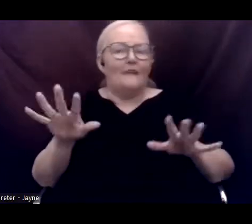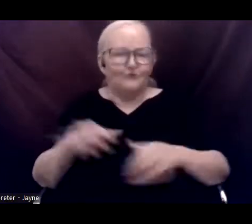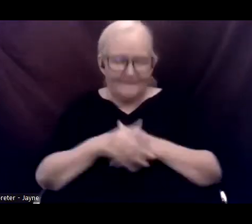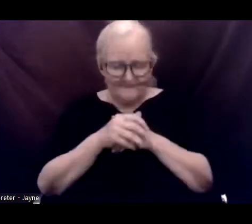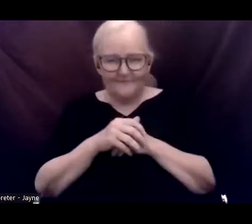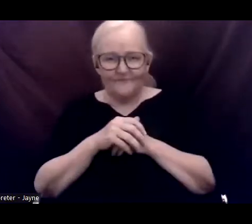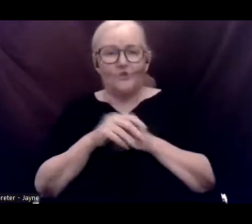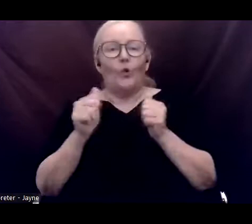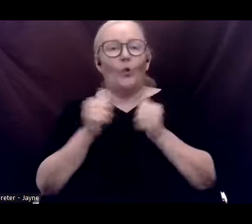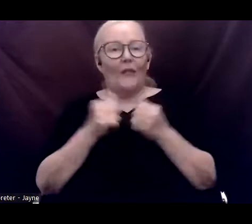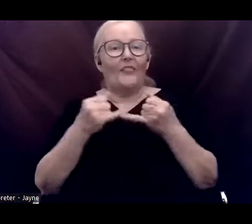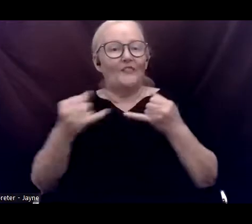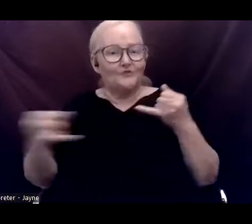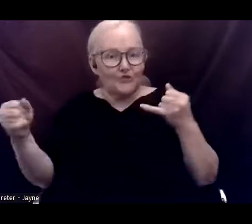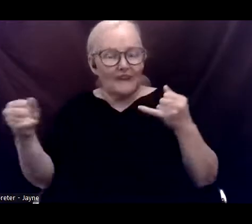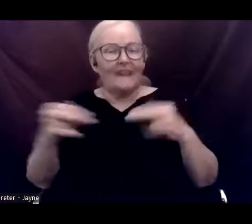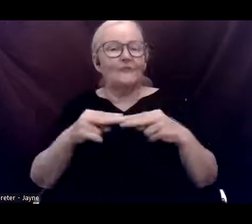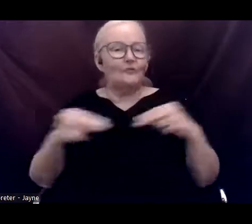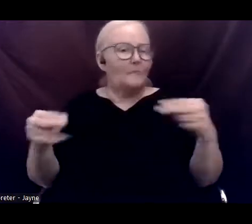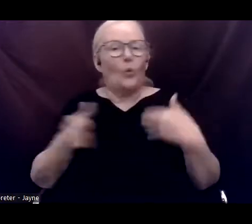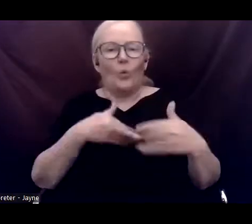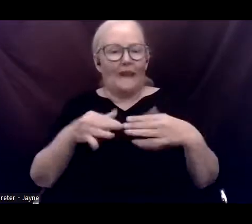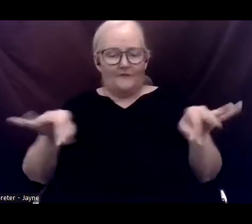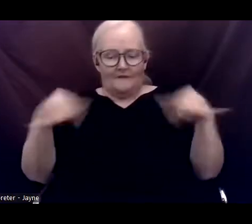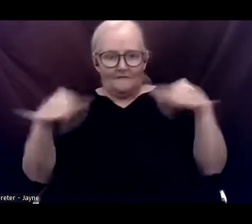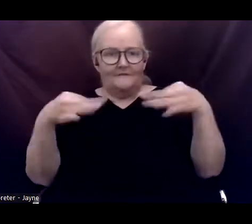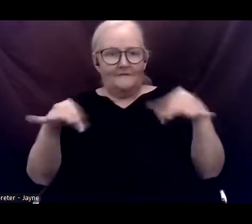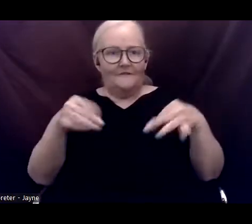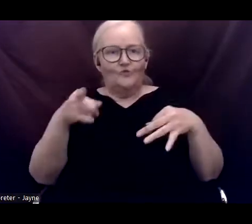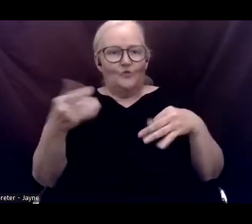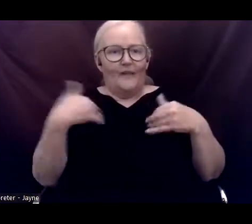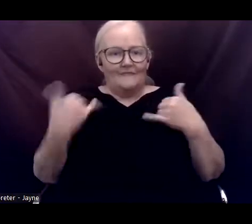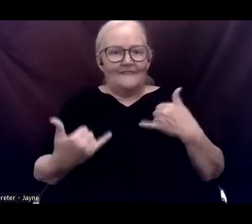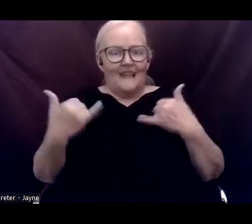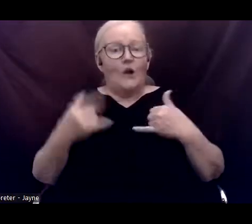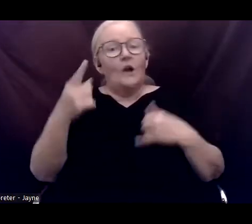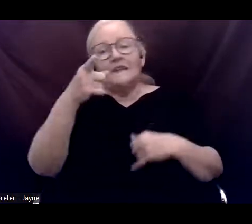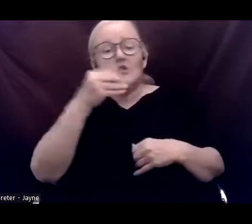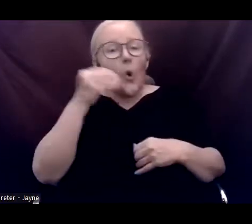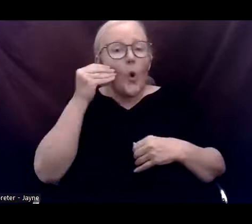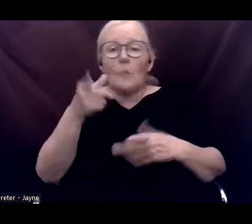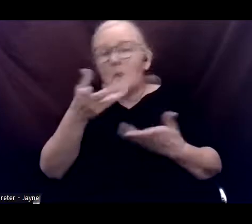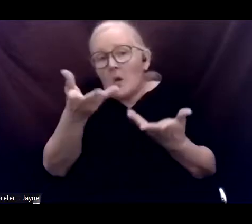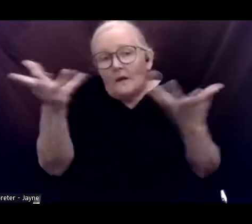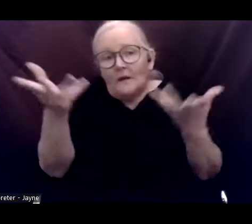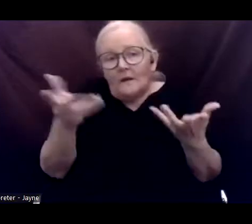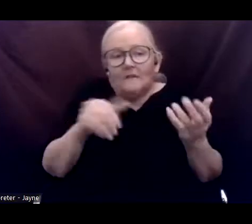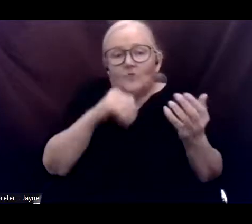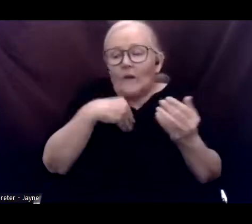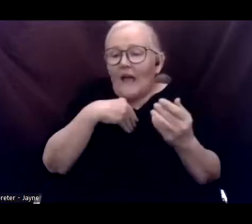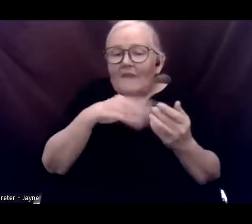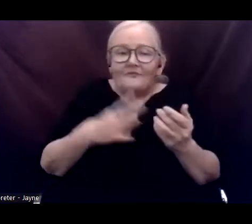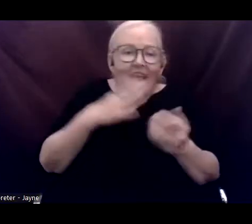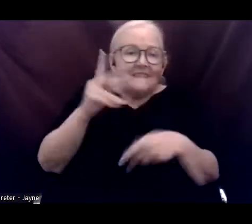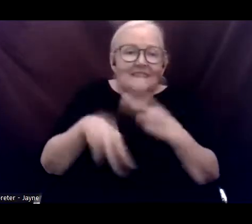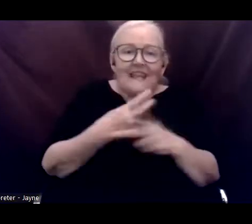your yarn or ribbon or thread, whatever you happen to have on hand, for those of you at home, if you don't have a particular fancy kind